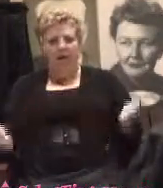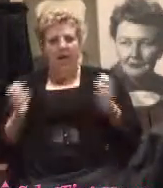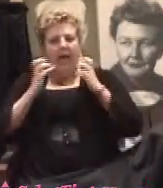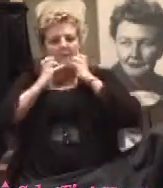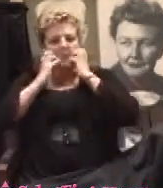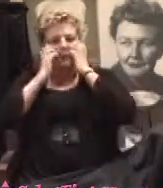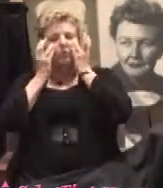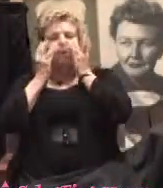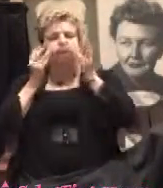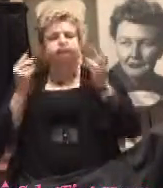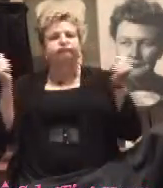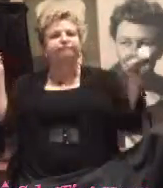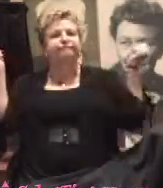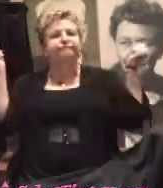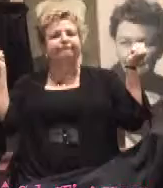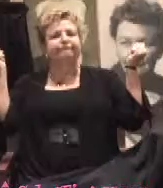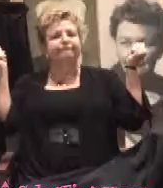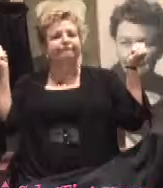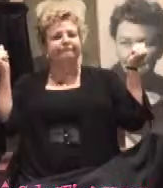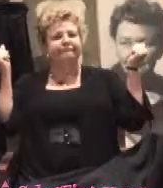much bigger glass and said, I would like some more, please.